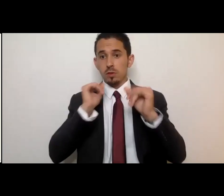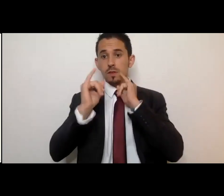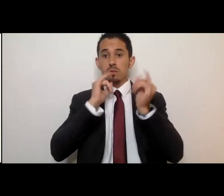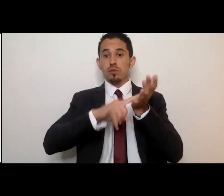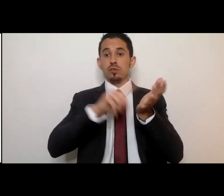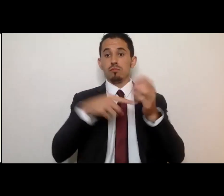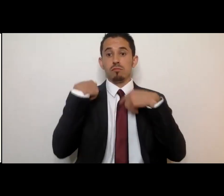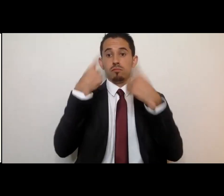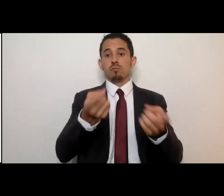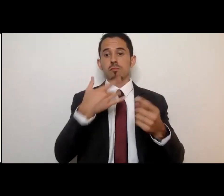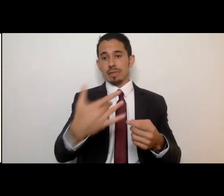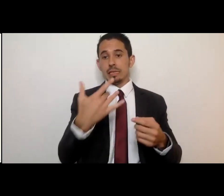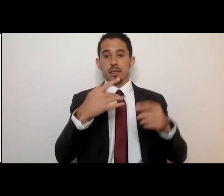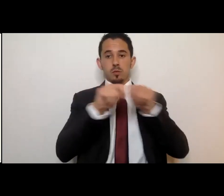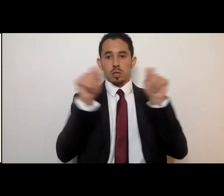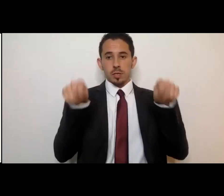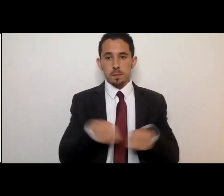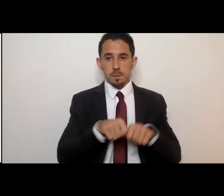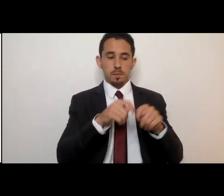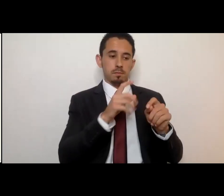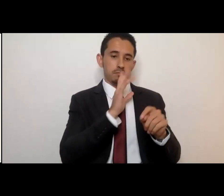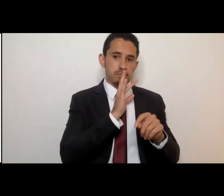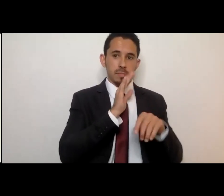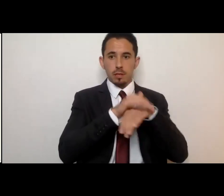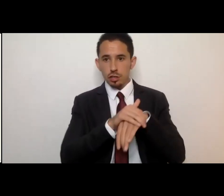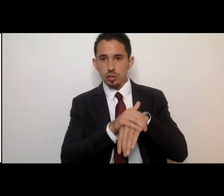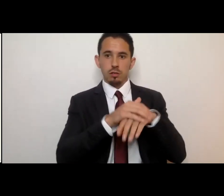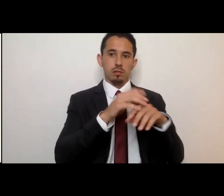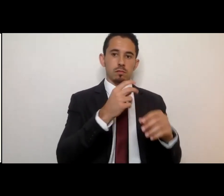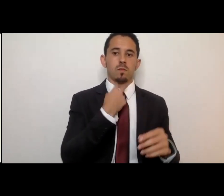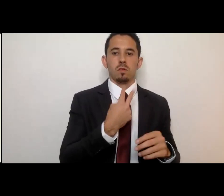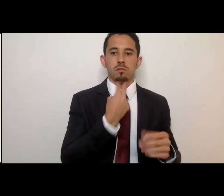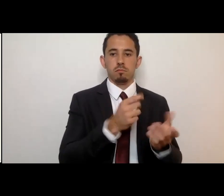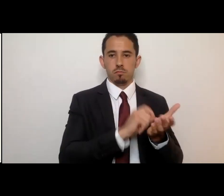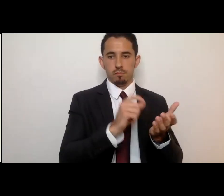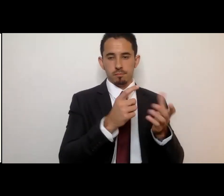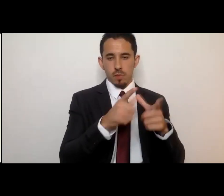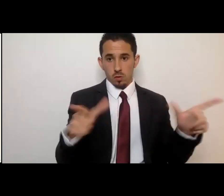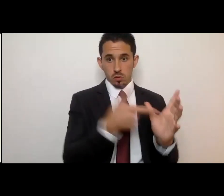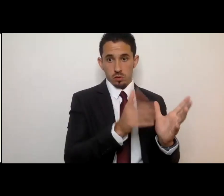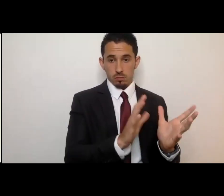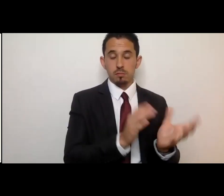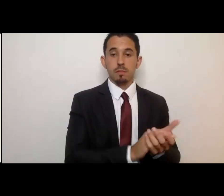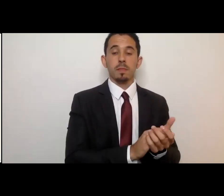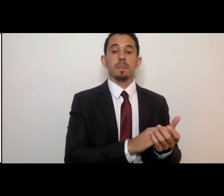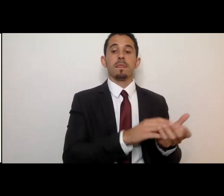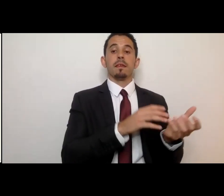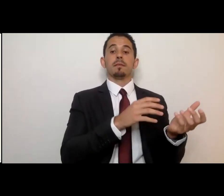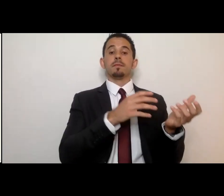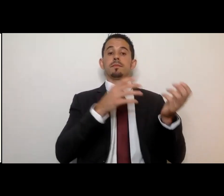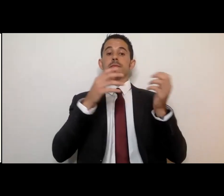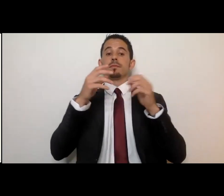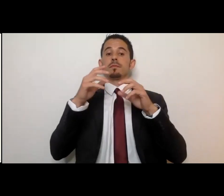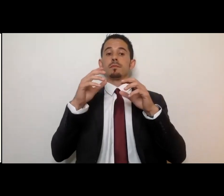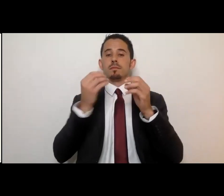almost all qualitative interviews in research have a transcript. They're based on transcripts and spoken